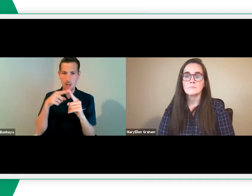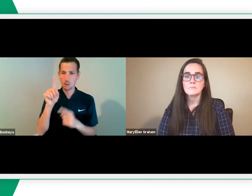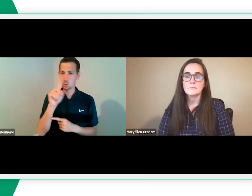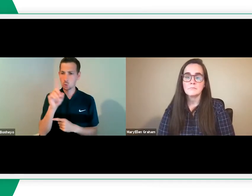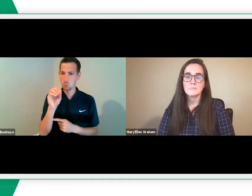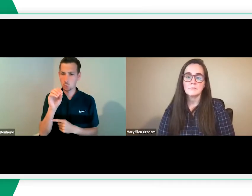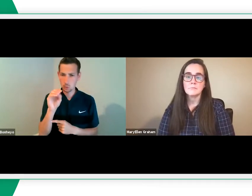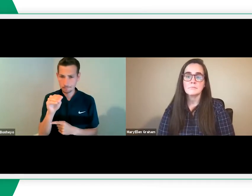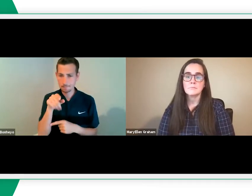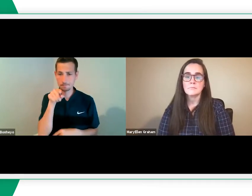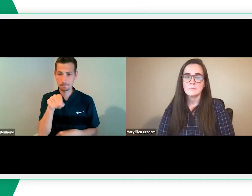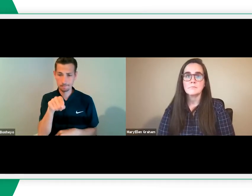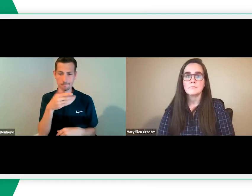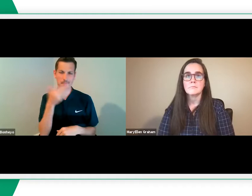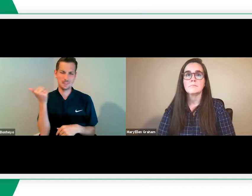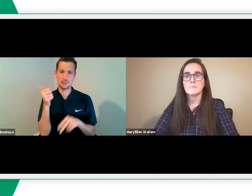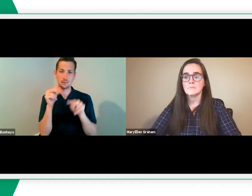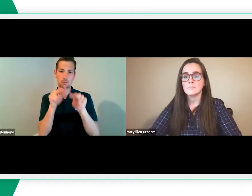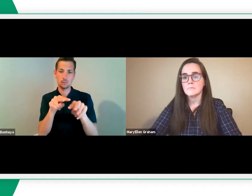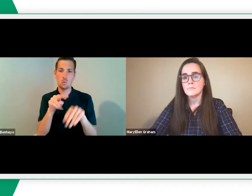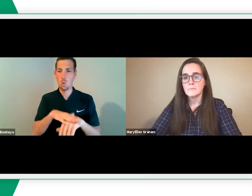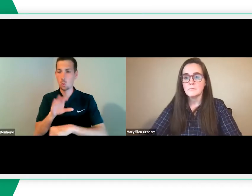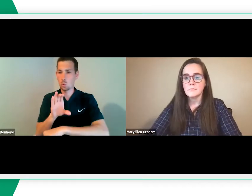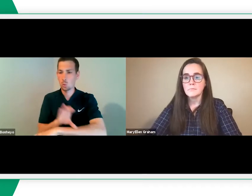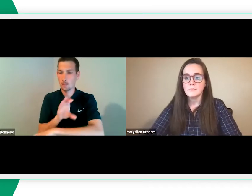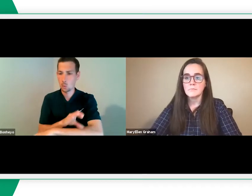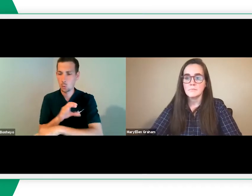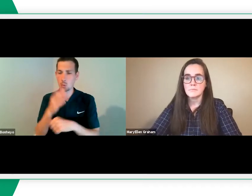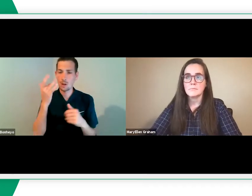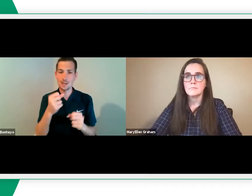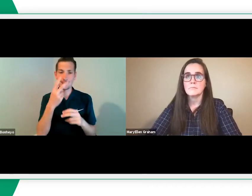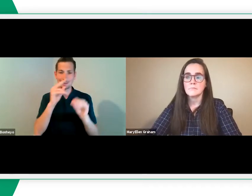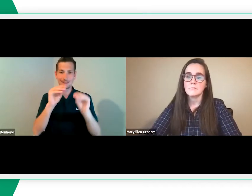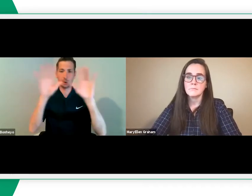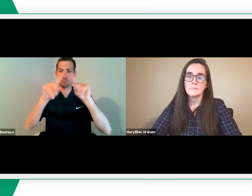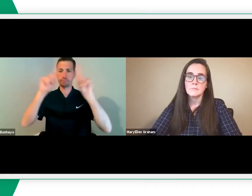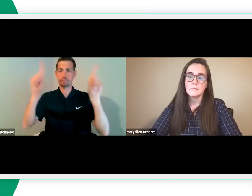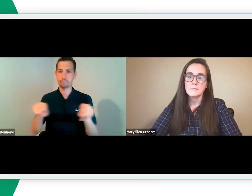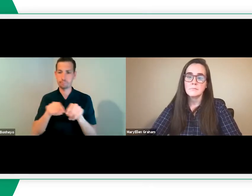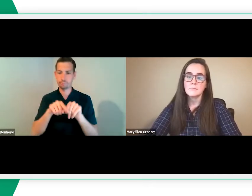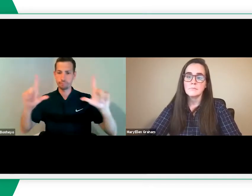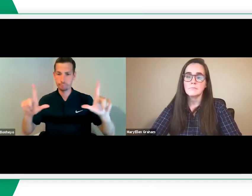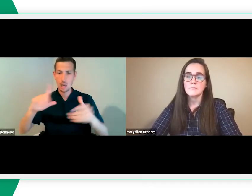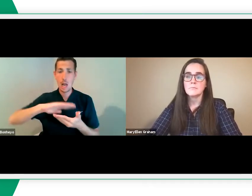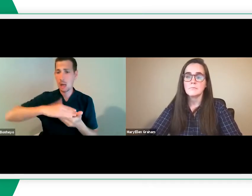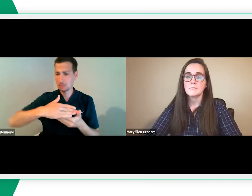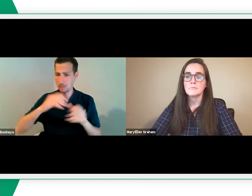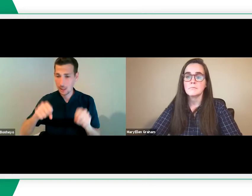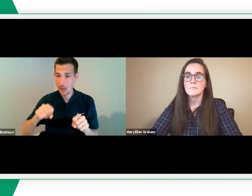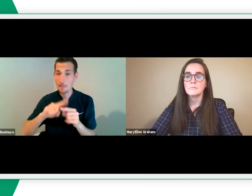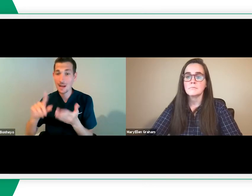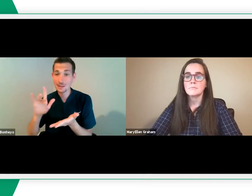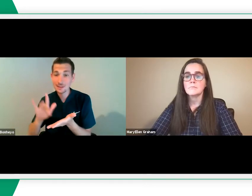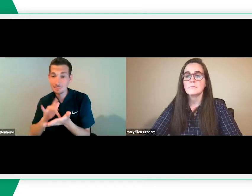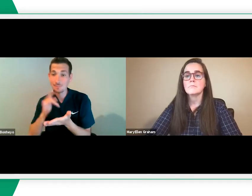So first of all, we want to give you a little bit about what's going on Zoom. This can be viewed on your computer because you can see